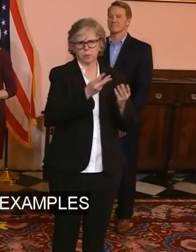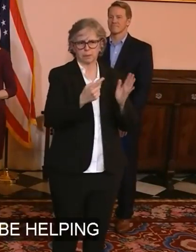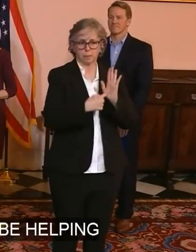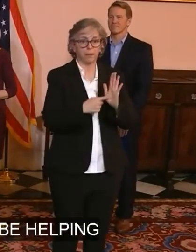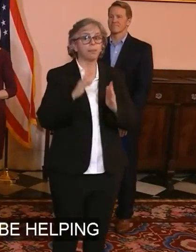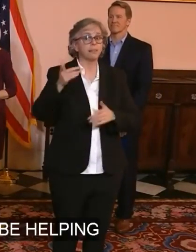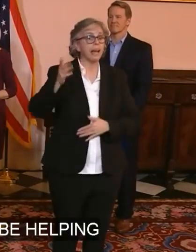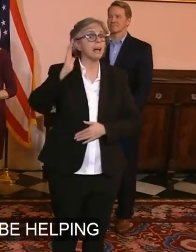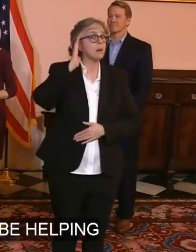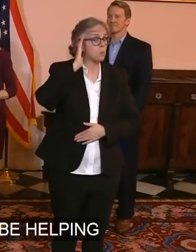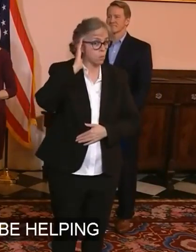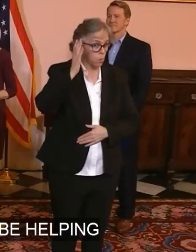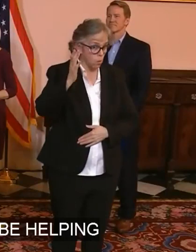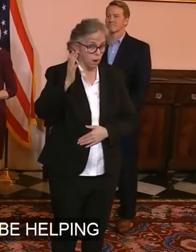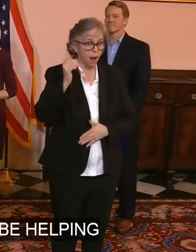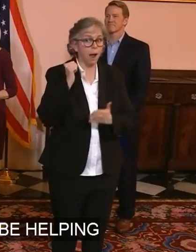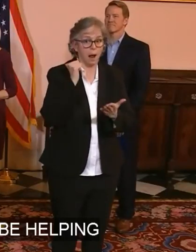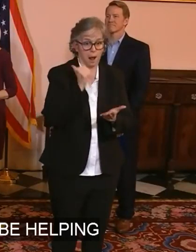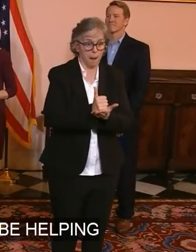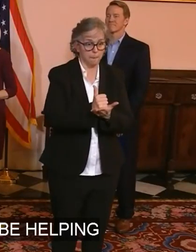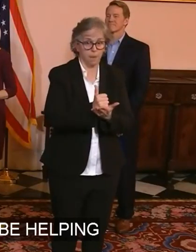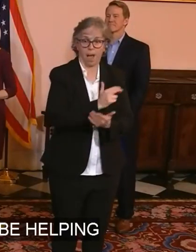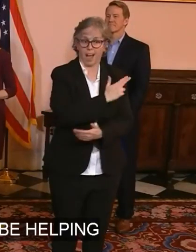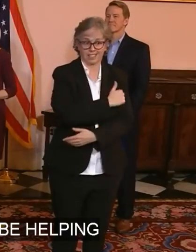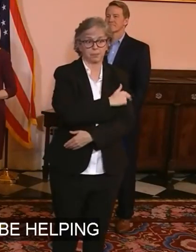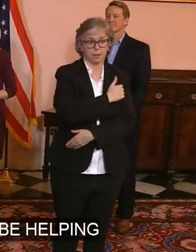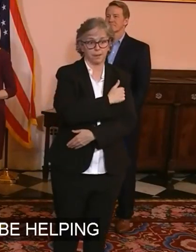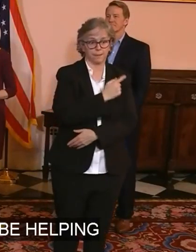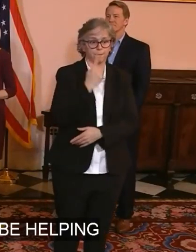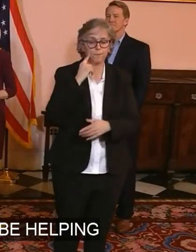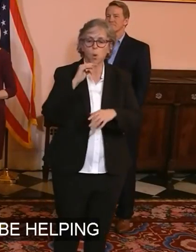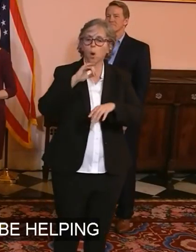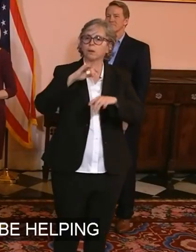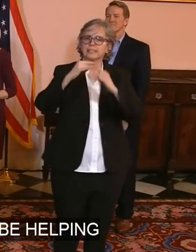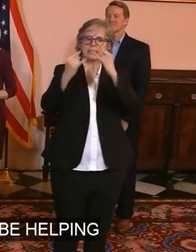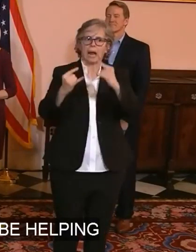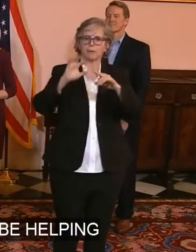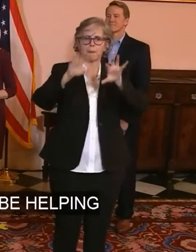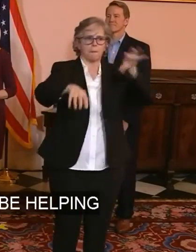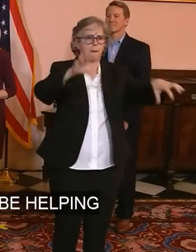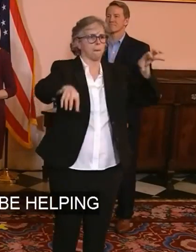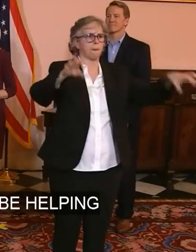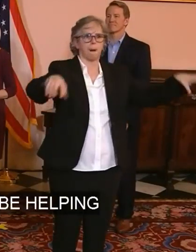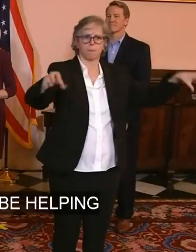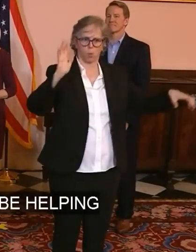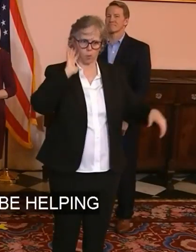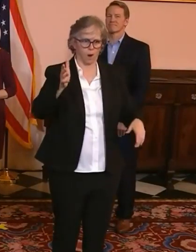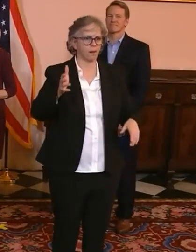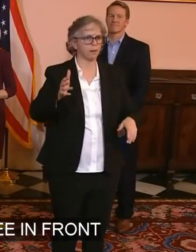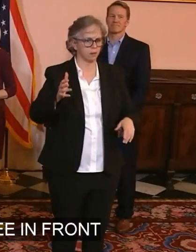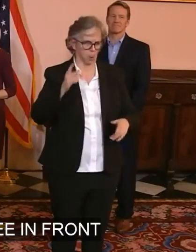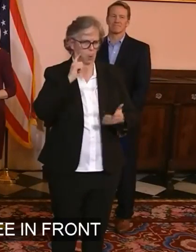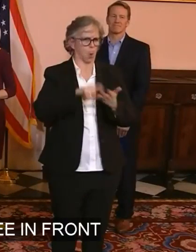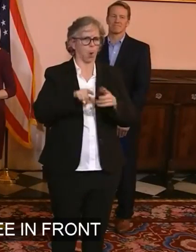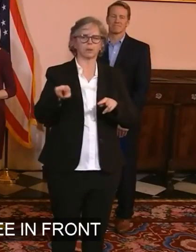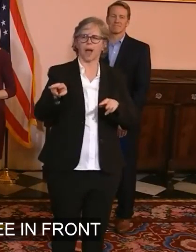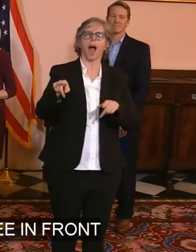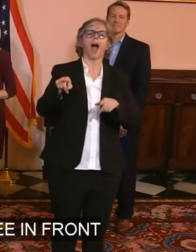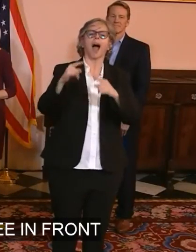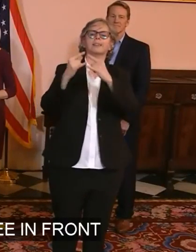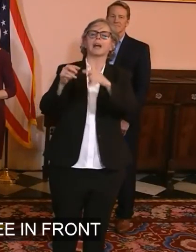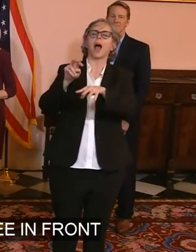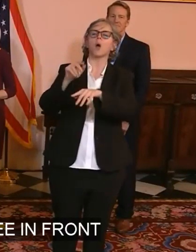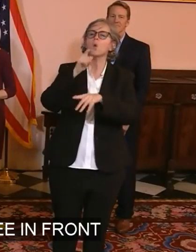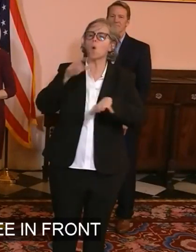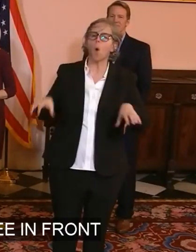tents. One of the things that you're going to see in front of our major hospitals are tents. These